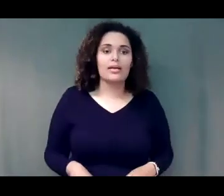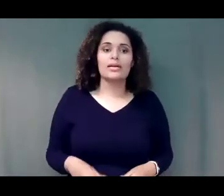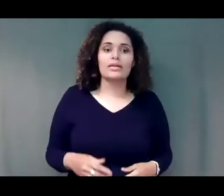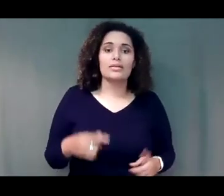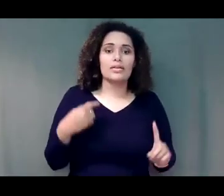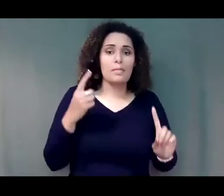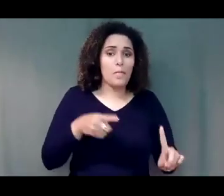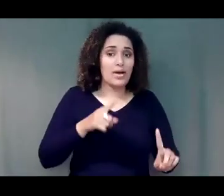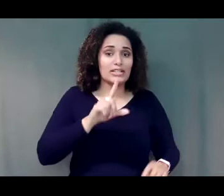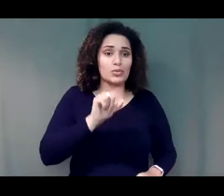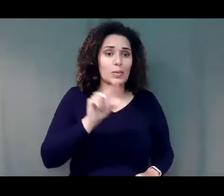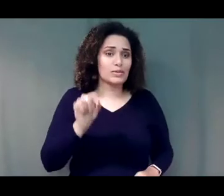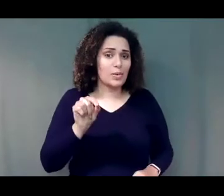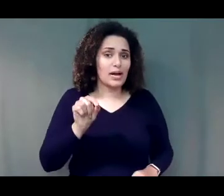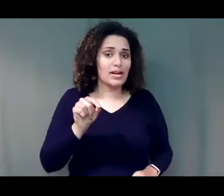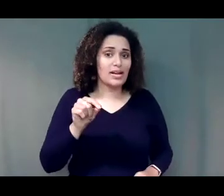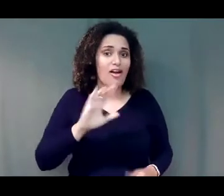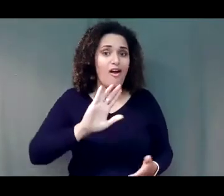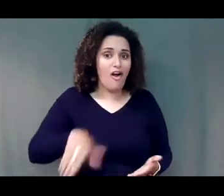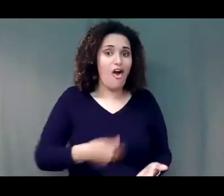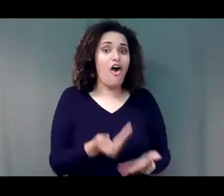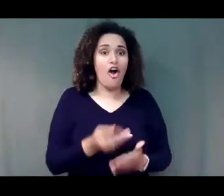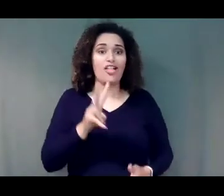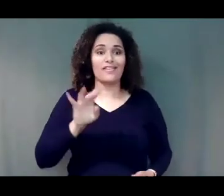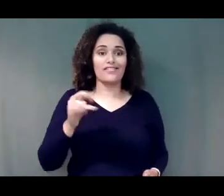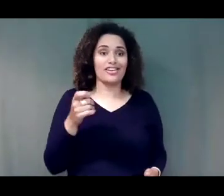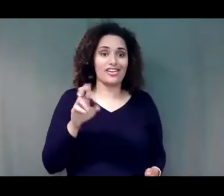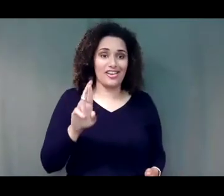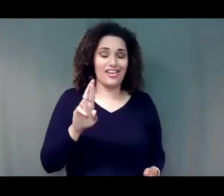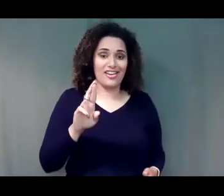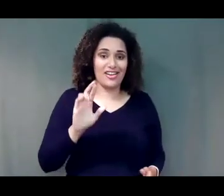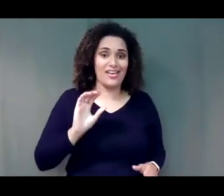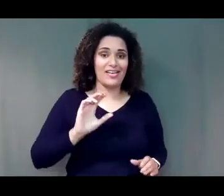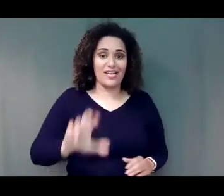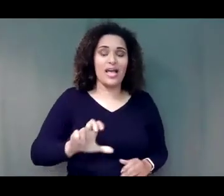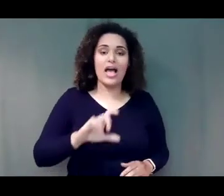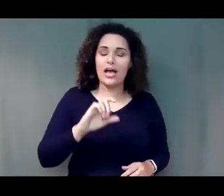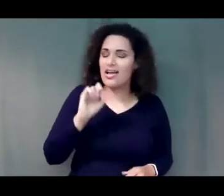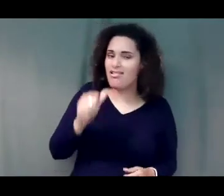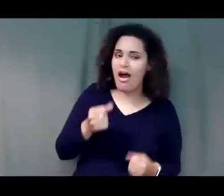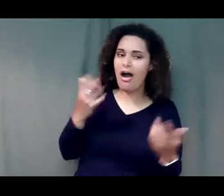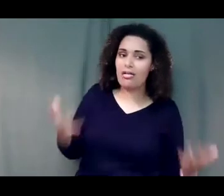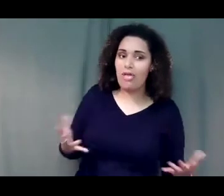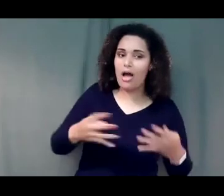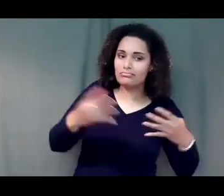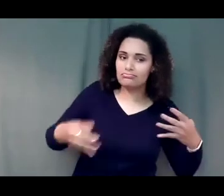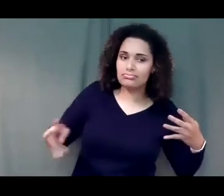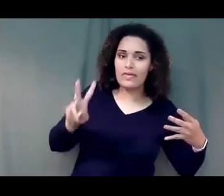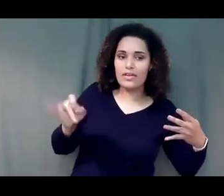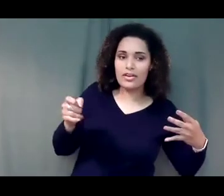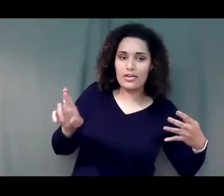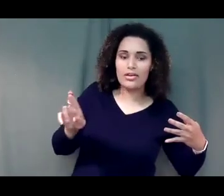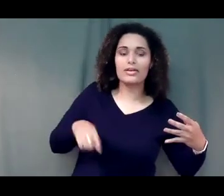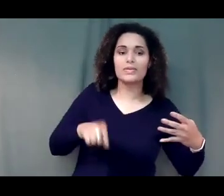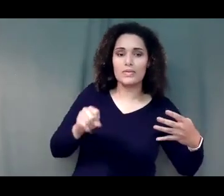in 2020, I believe we put all of our Viognier in barrels. This year, yeah, this wasn't a huge crop of Viognier, so we